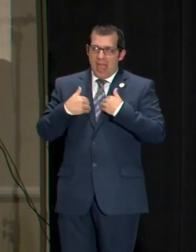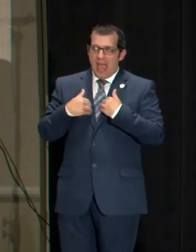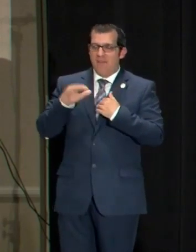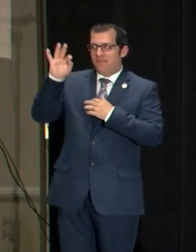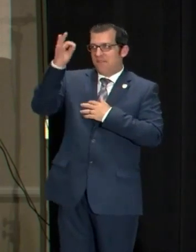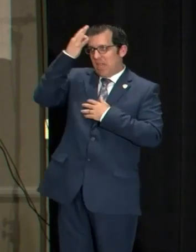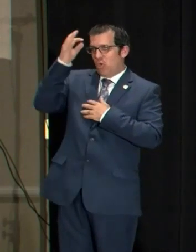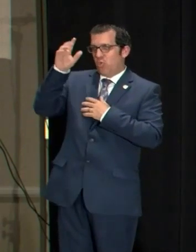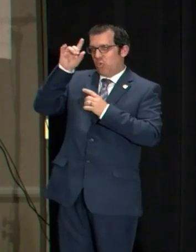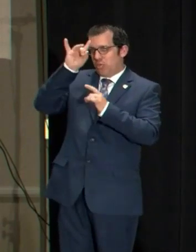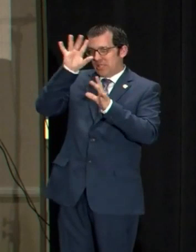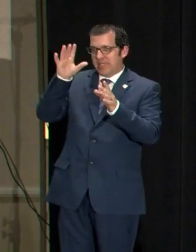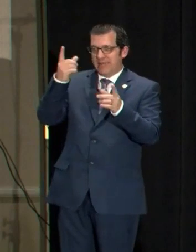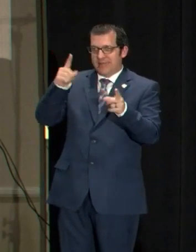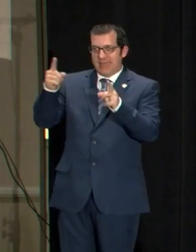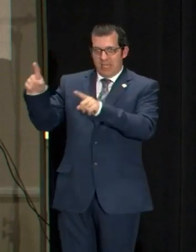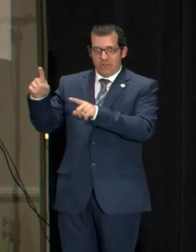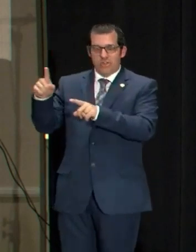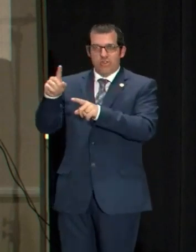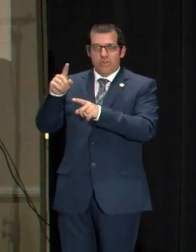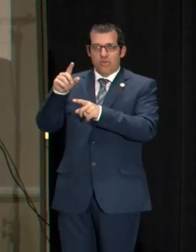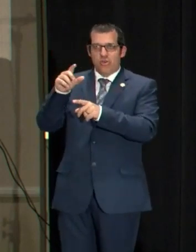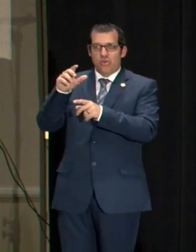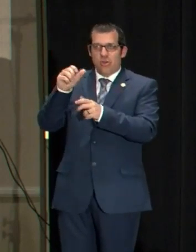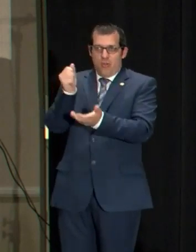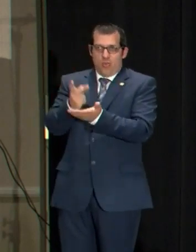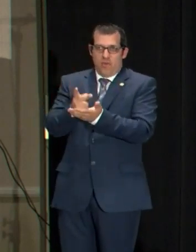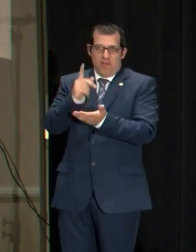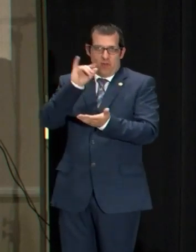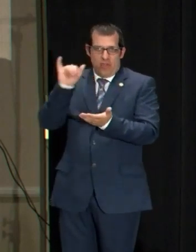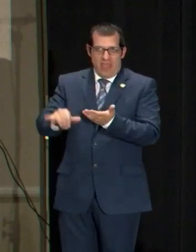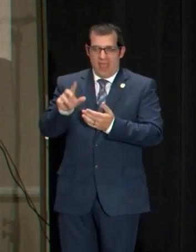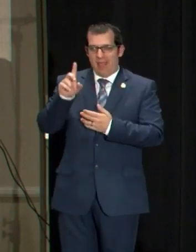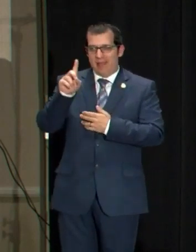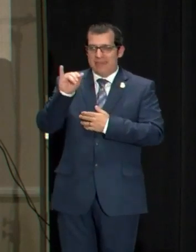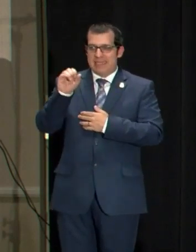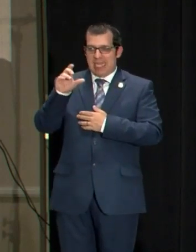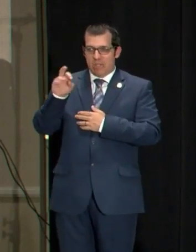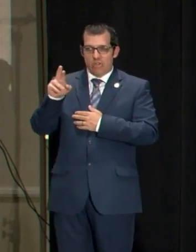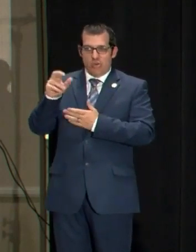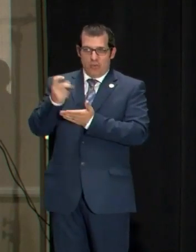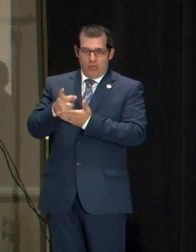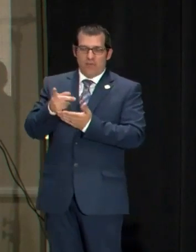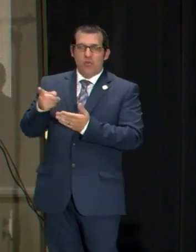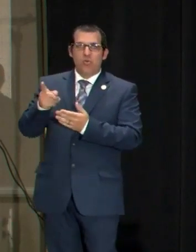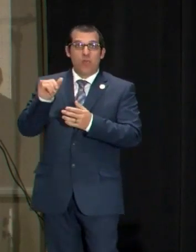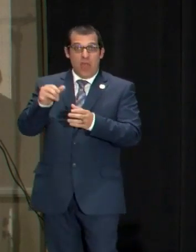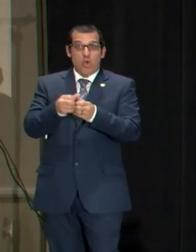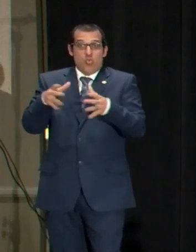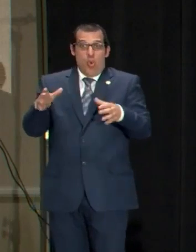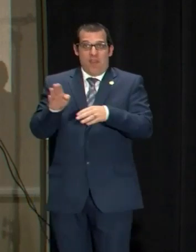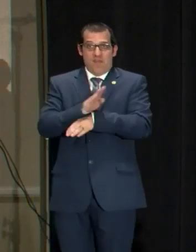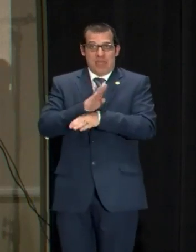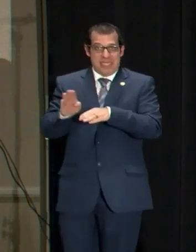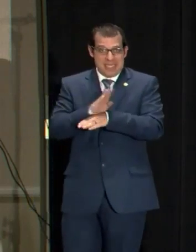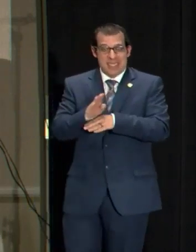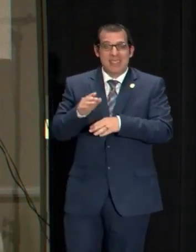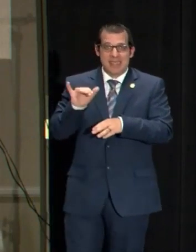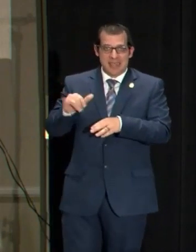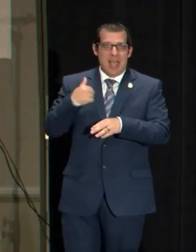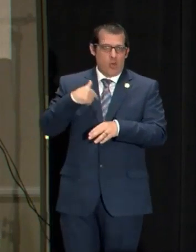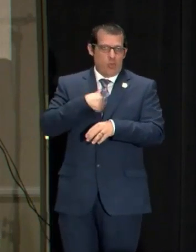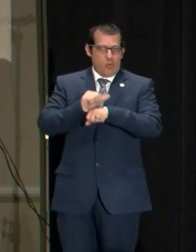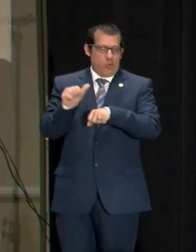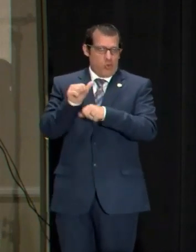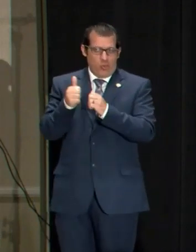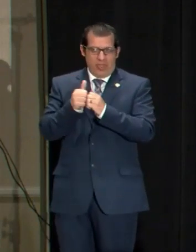the federal disaster approval for that. In terms of the growth of businesses here, that's what we work with in terms of